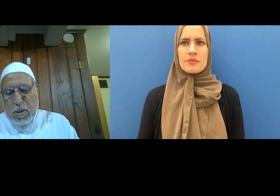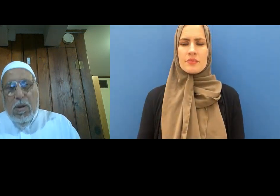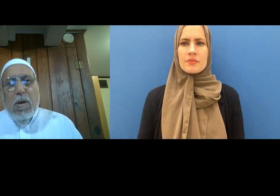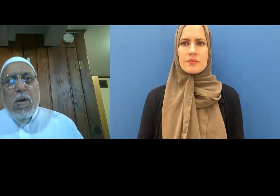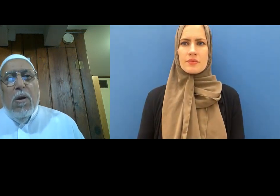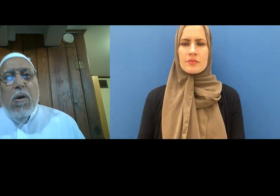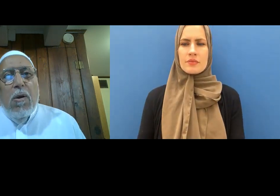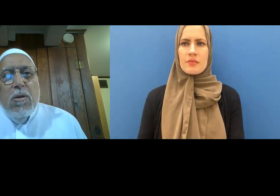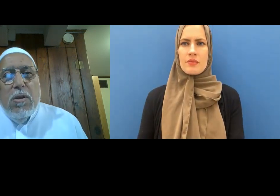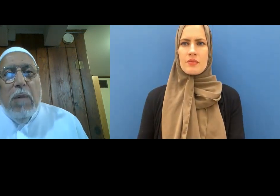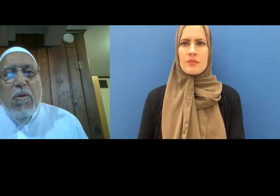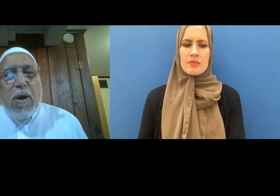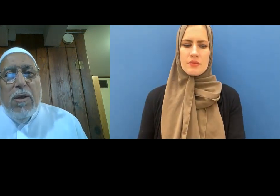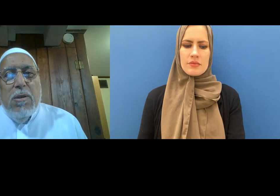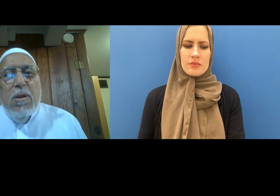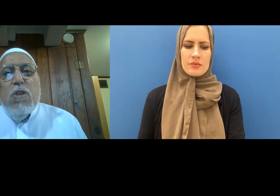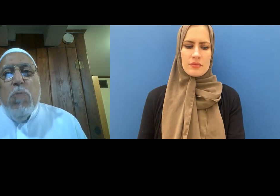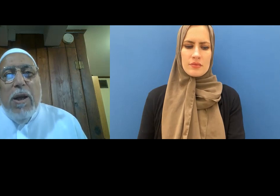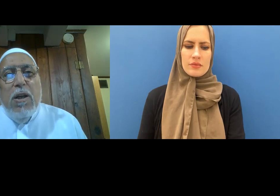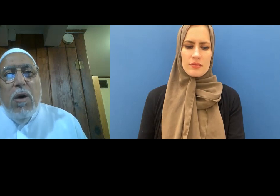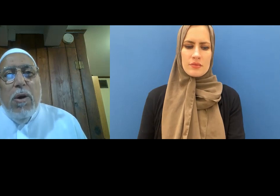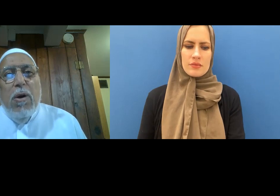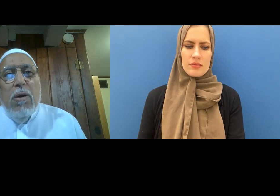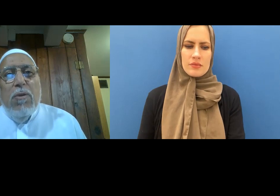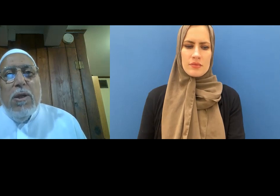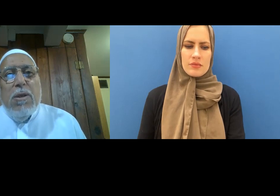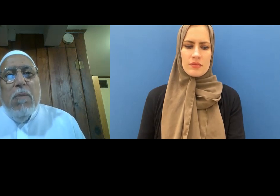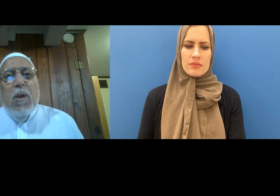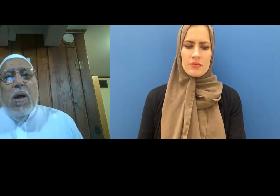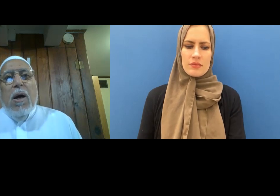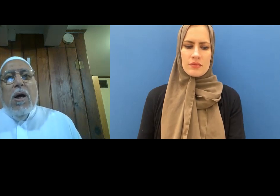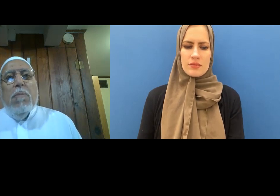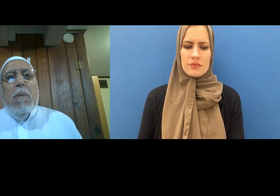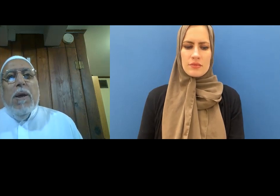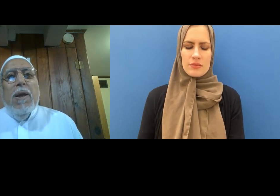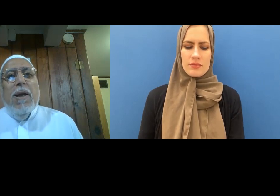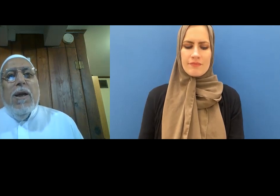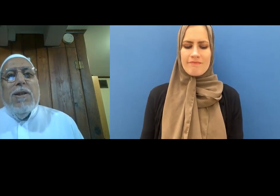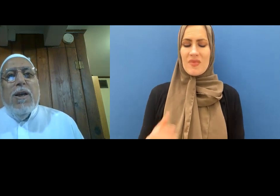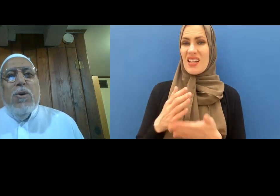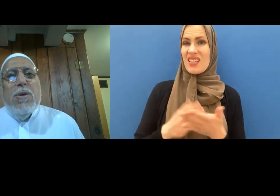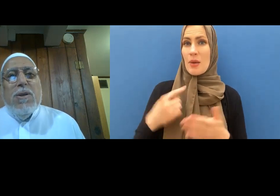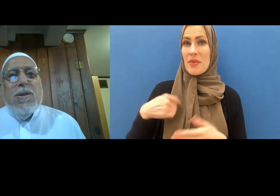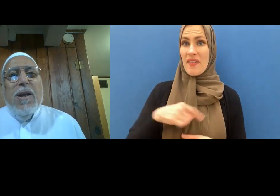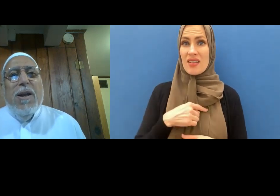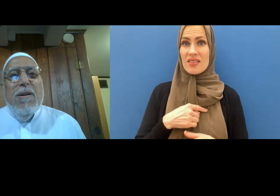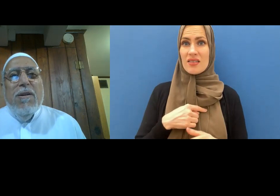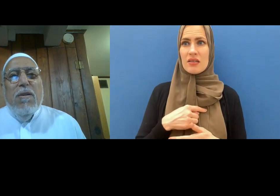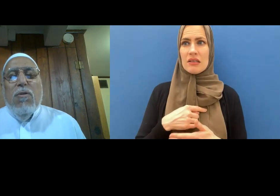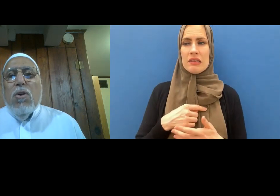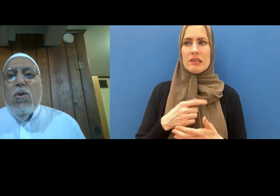because some of us, despite knowing all of this, are preparing excuses